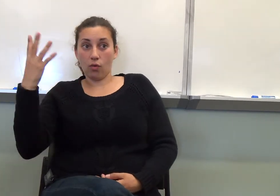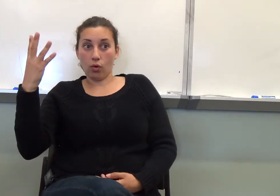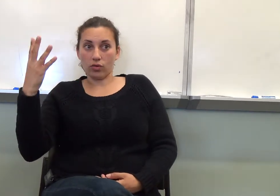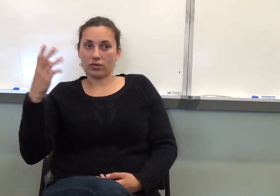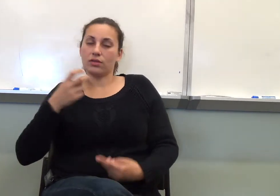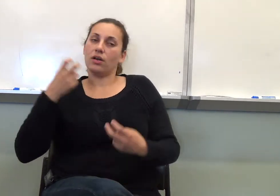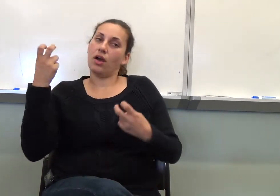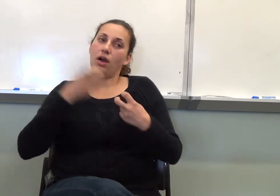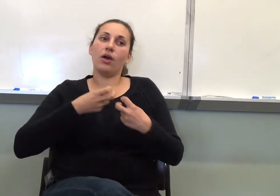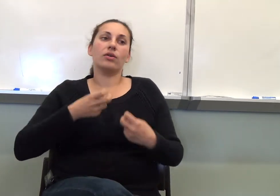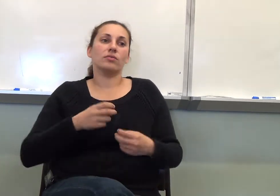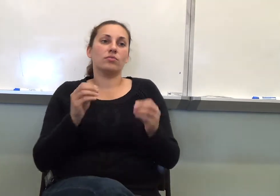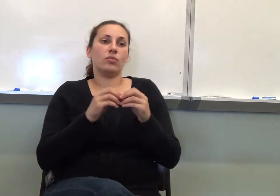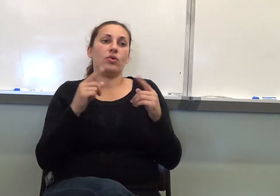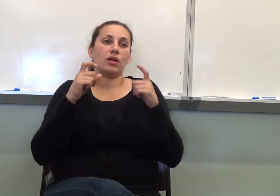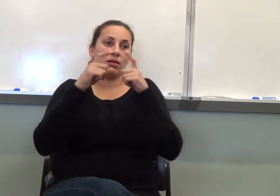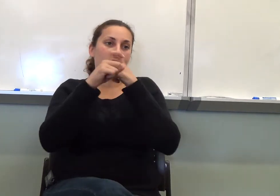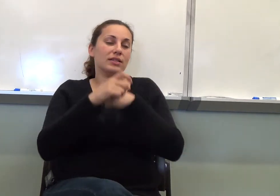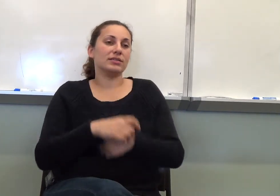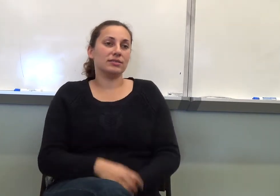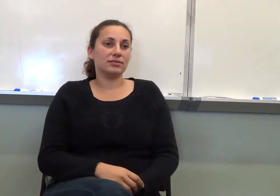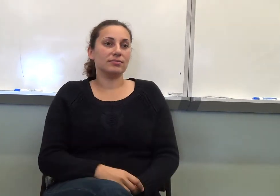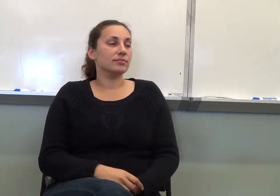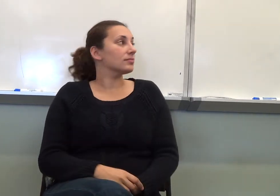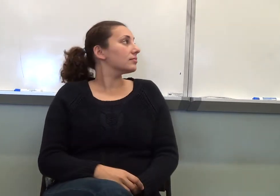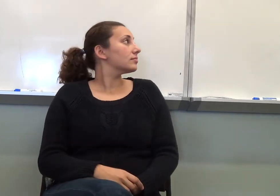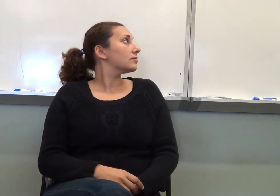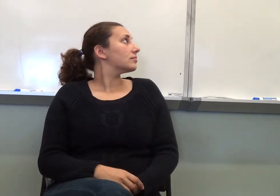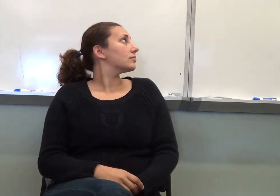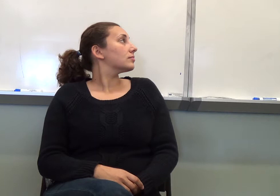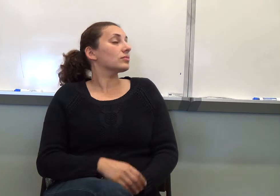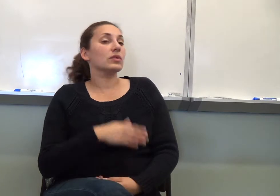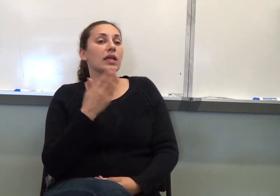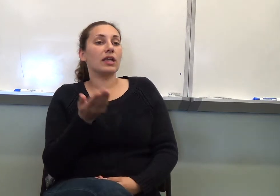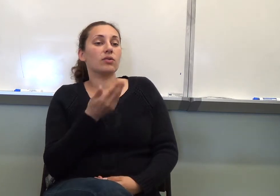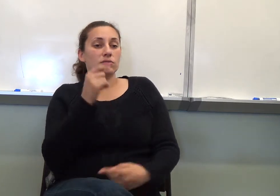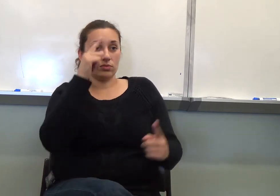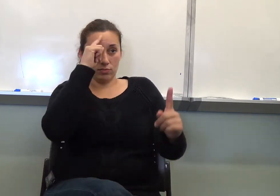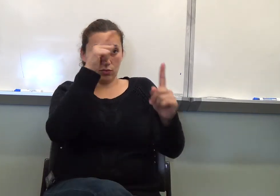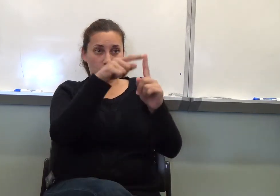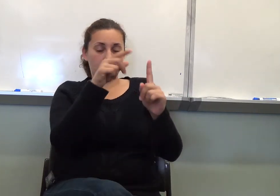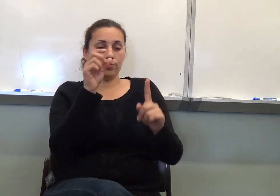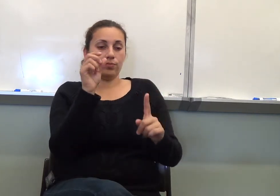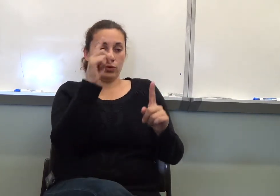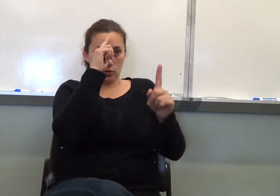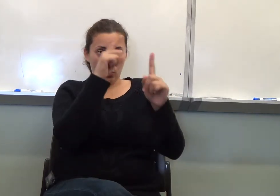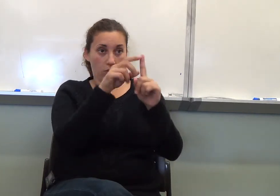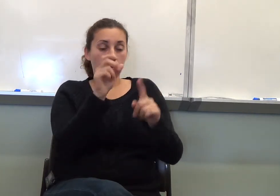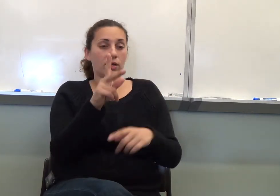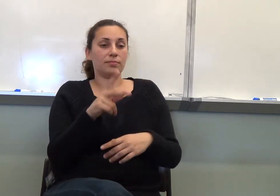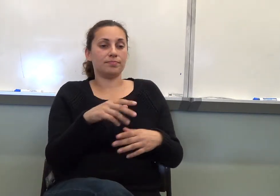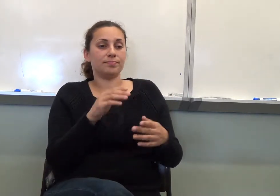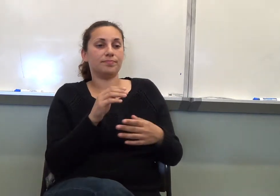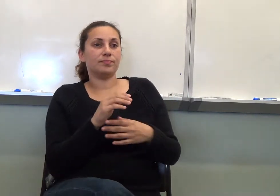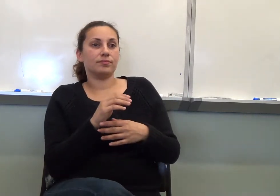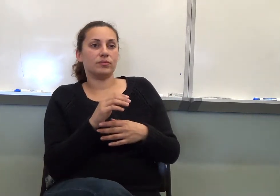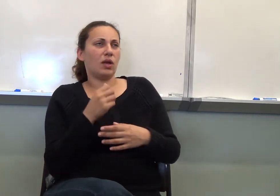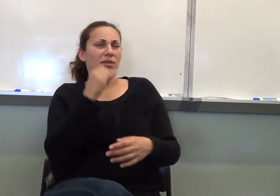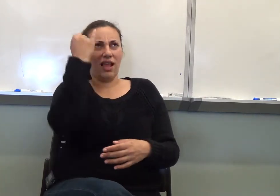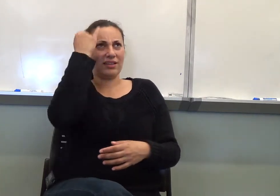Okay, here's the idea. If we went over to the physics building, up to the